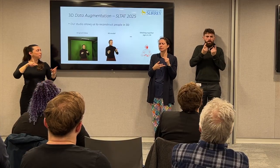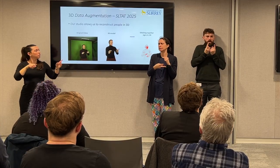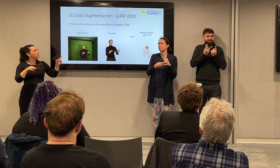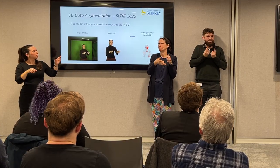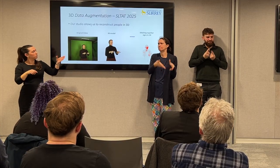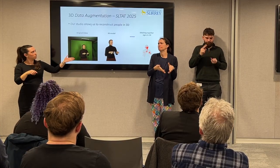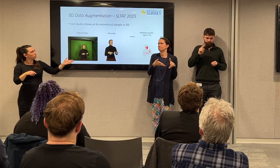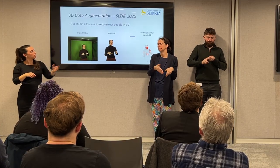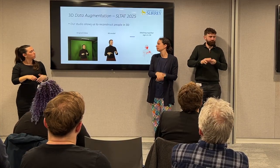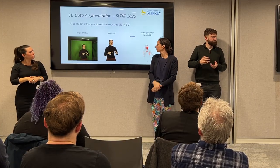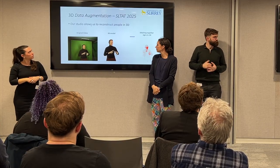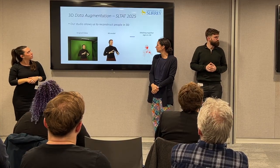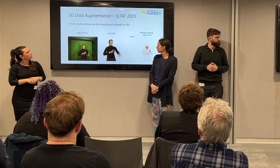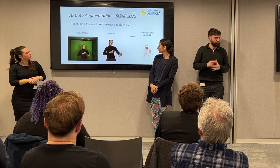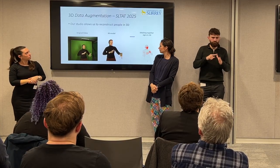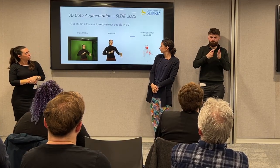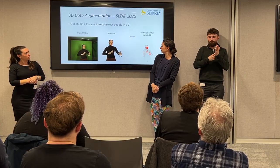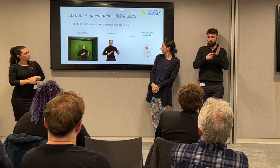those.